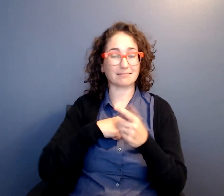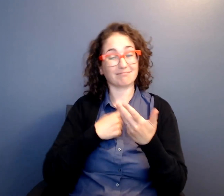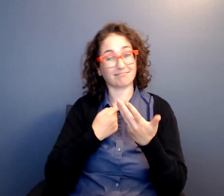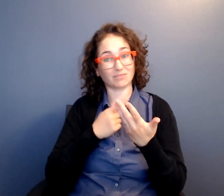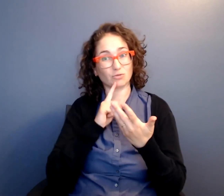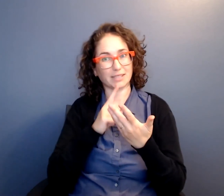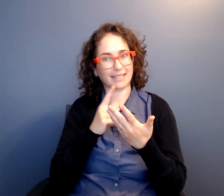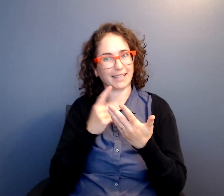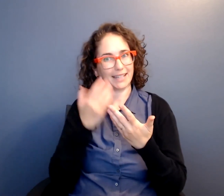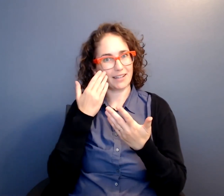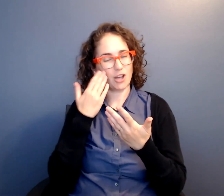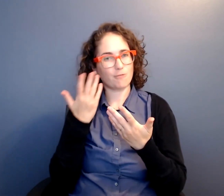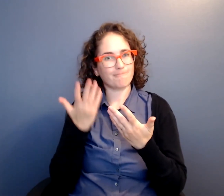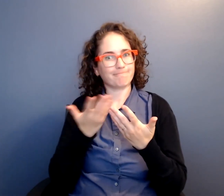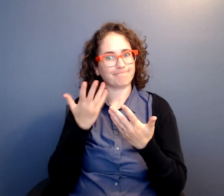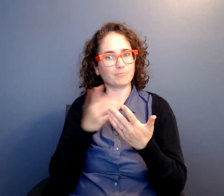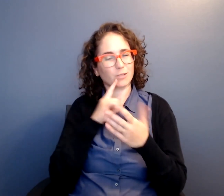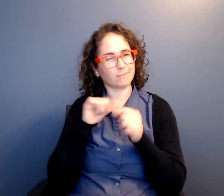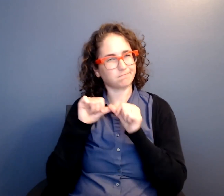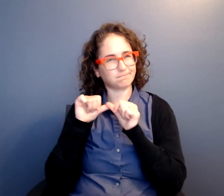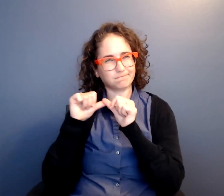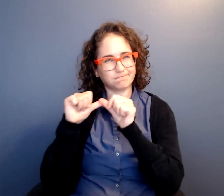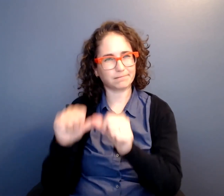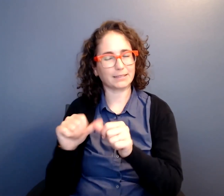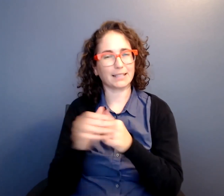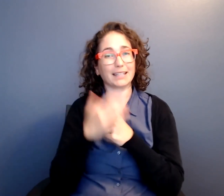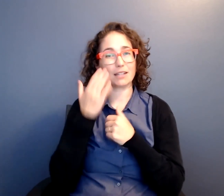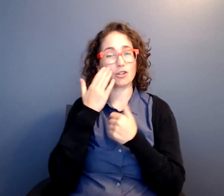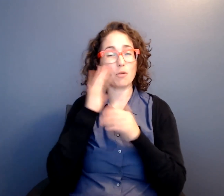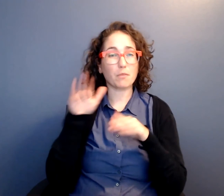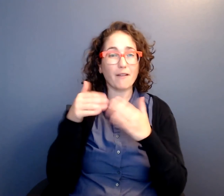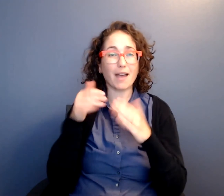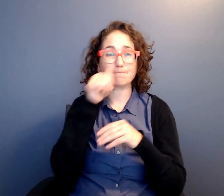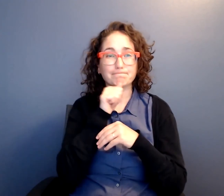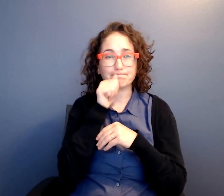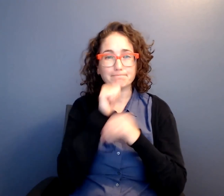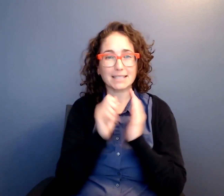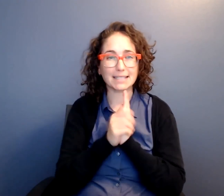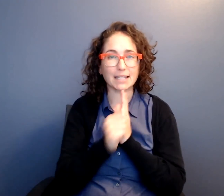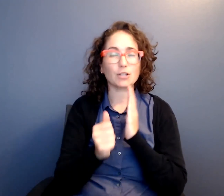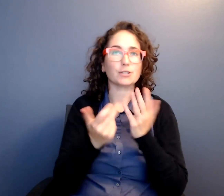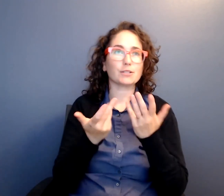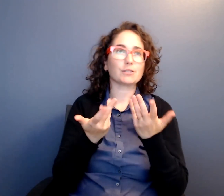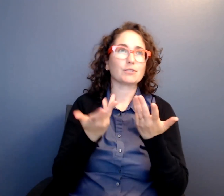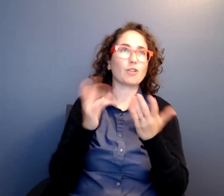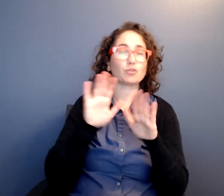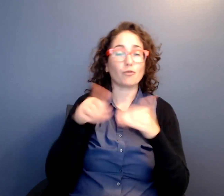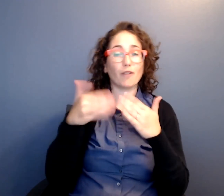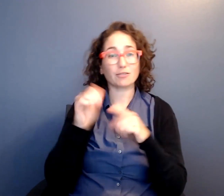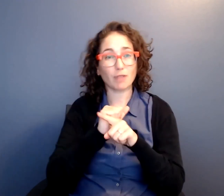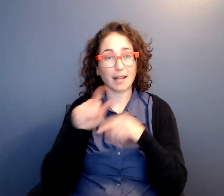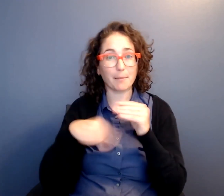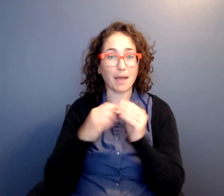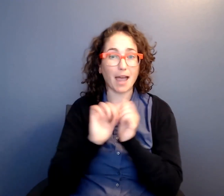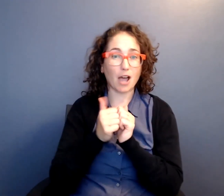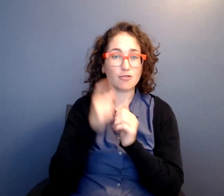sort of stay the course, or to provide coping skills, to provide training around recognizing